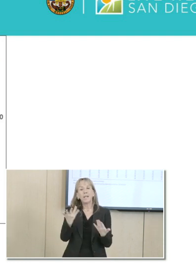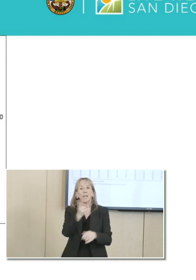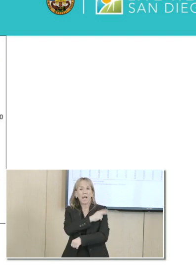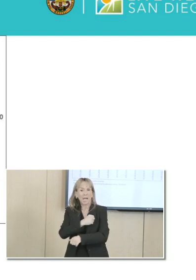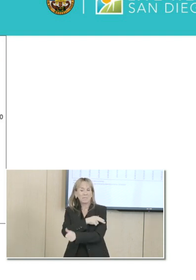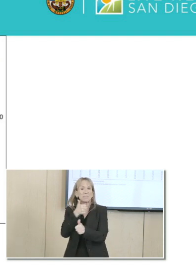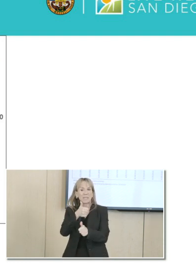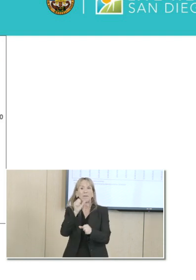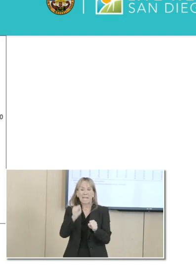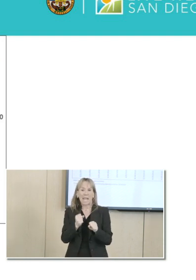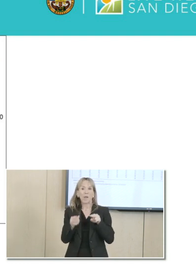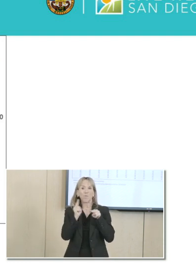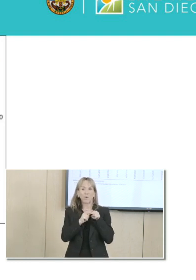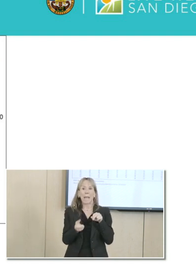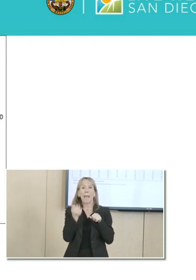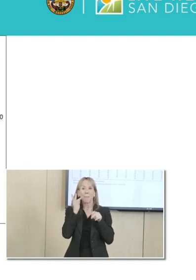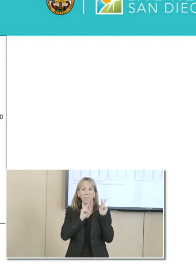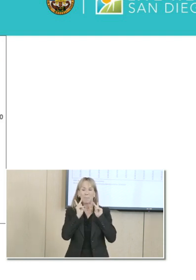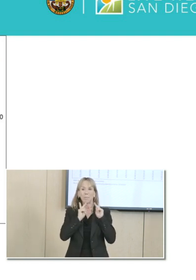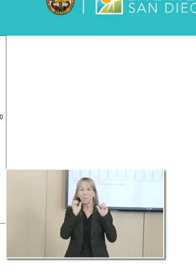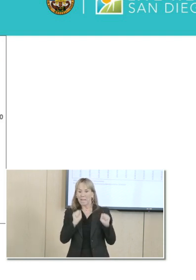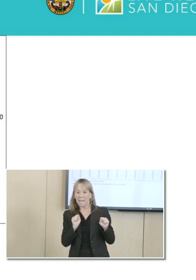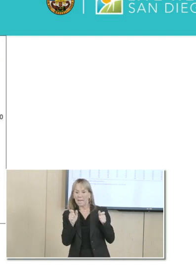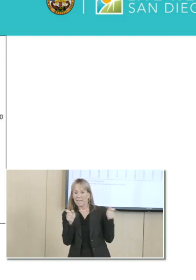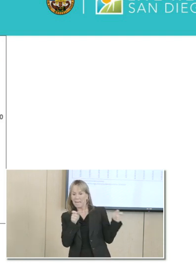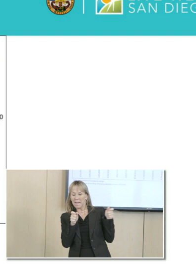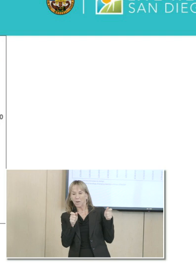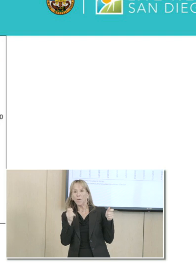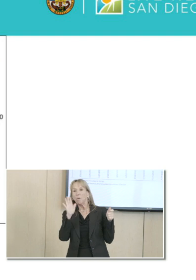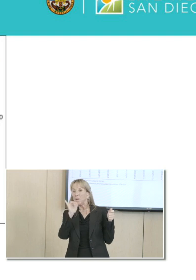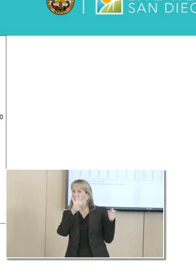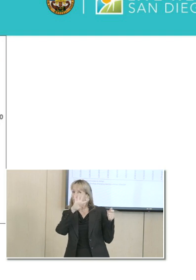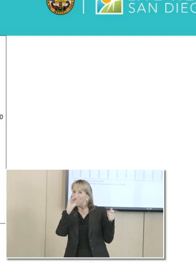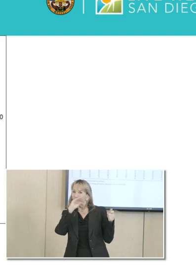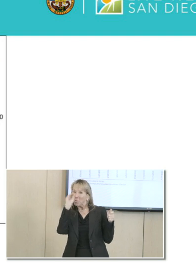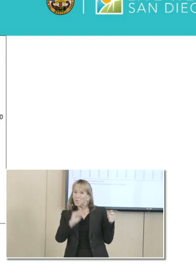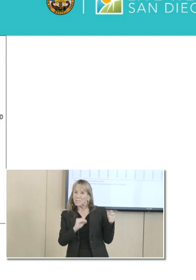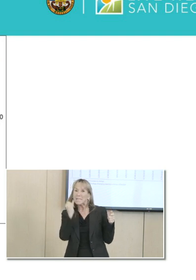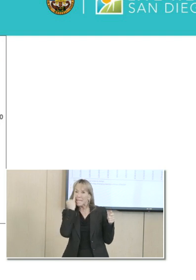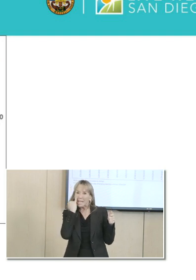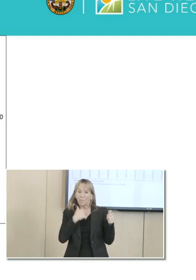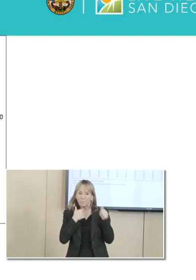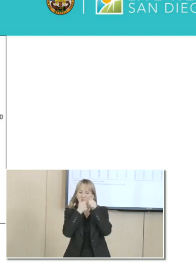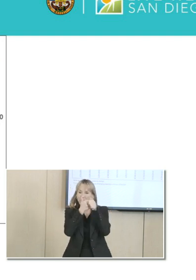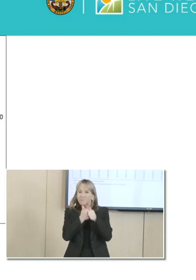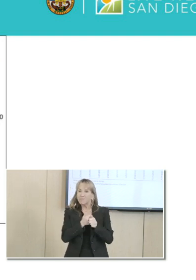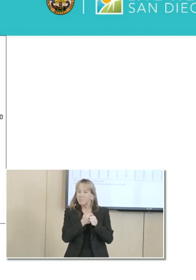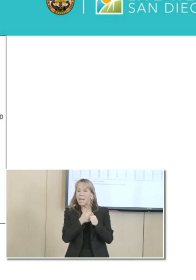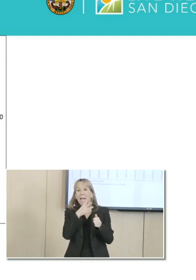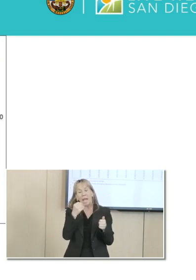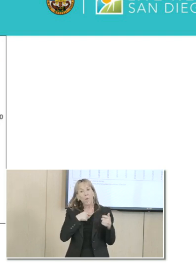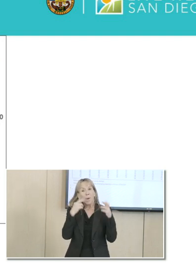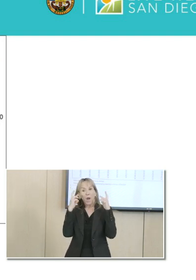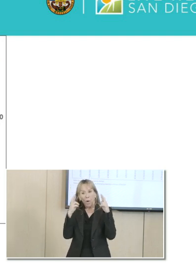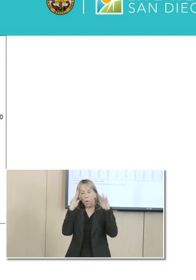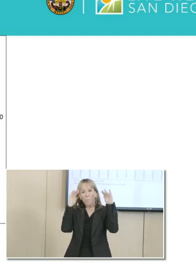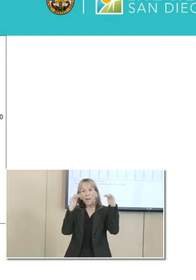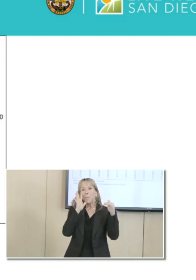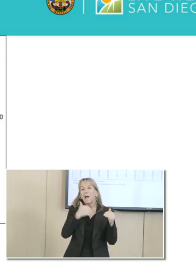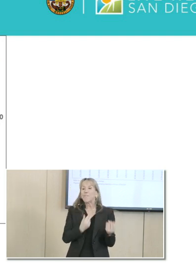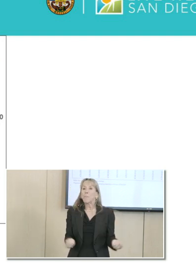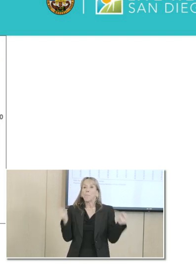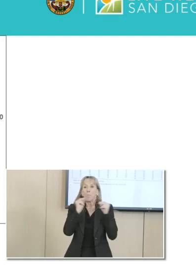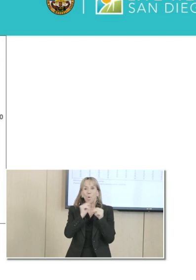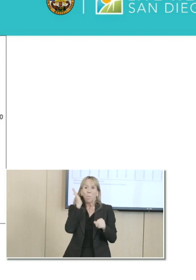capacity by about 40% if everything is optimized, and we hope that there will be even a higher amount of